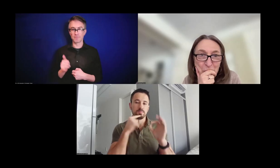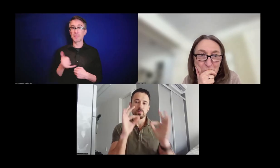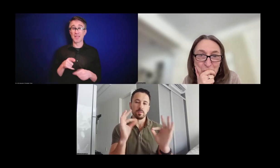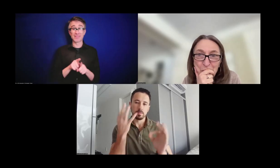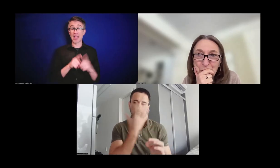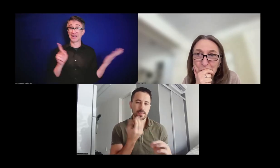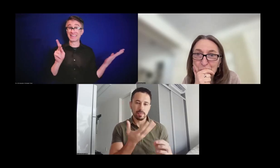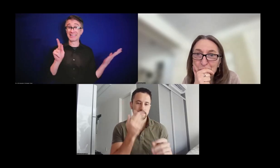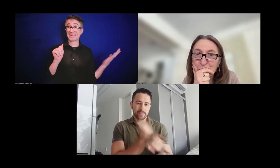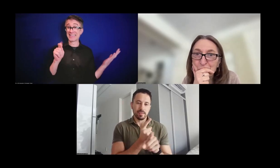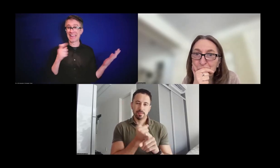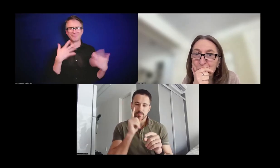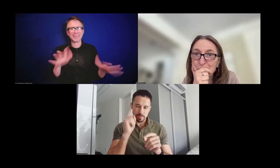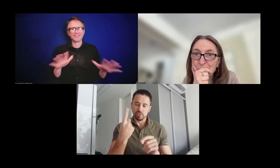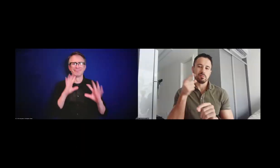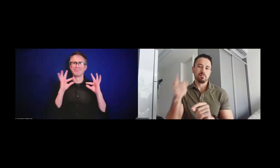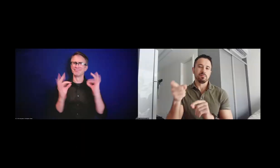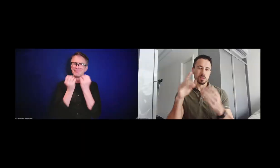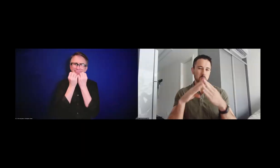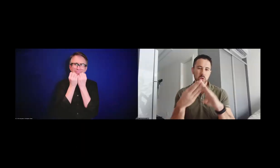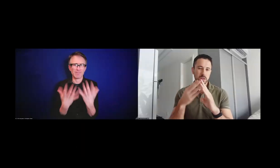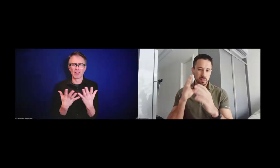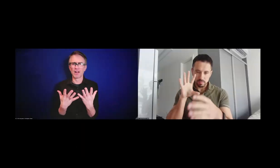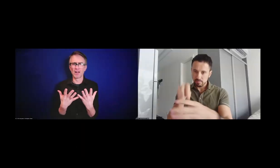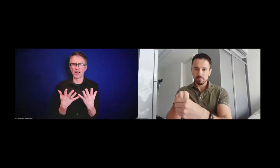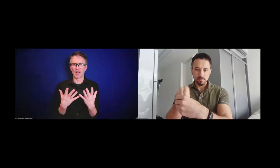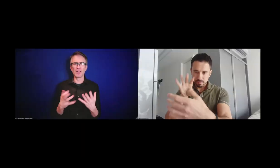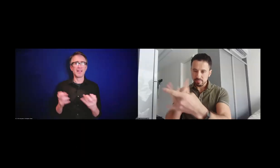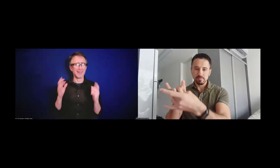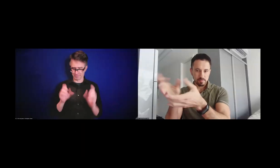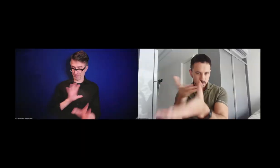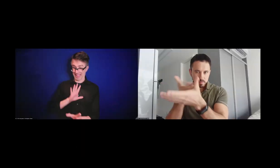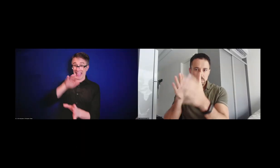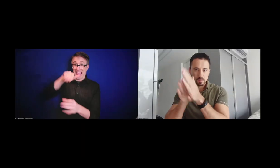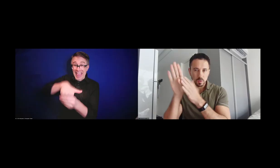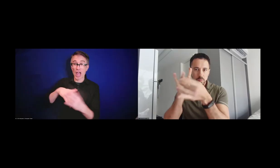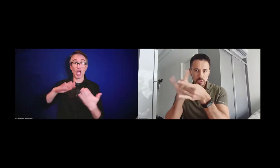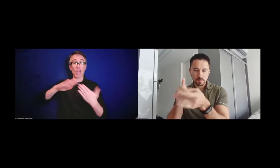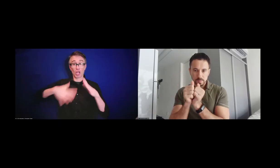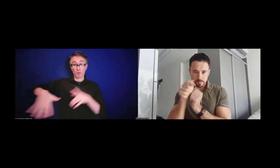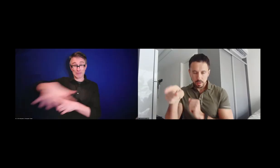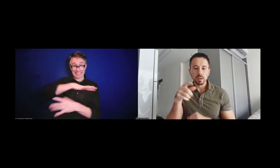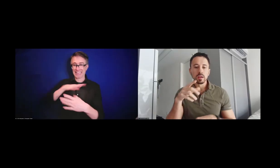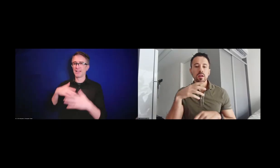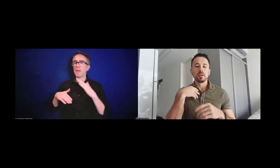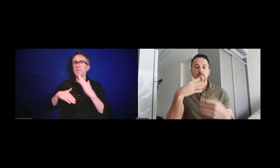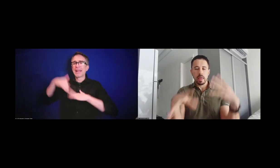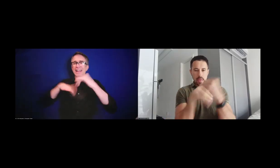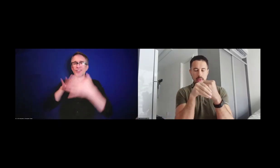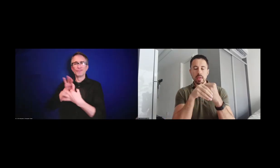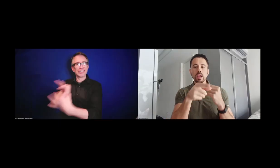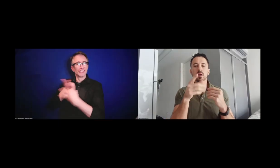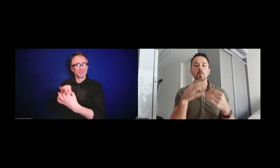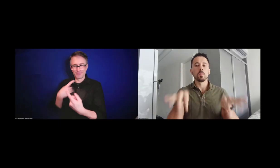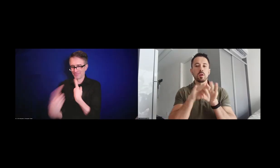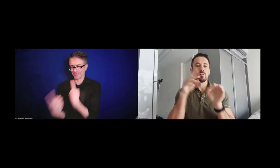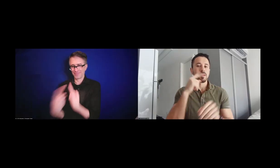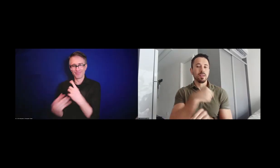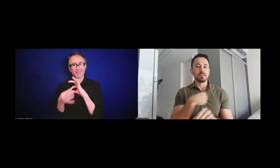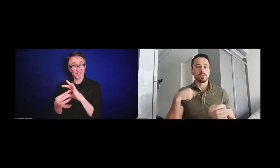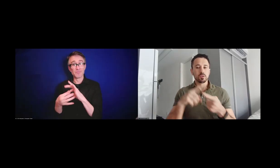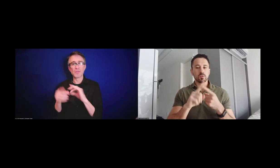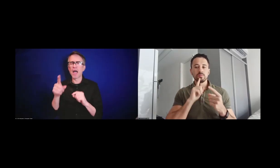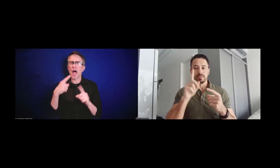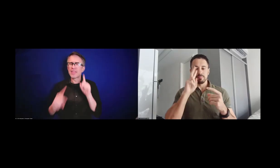So what Kate just said was beautifully stated. Absolutely. We need to connect to the communities, develop